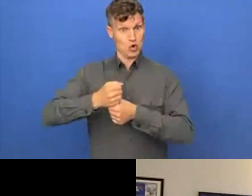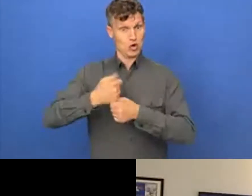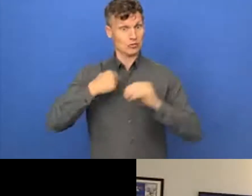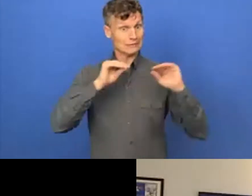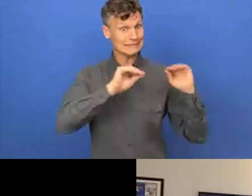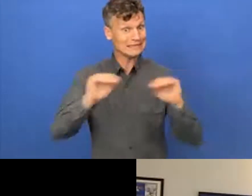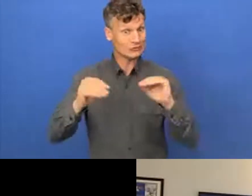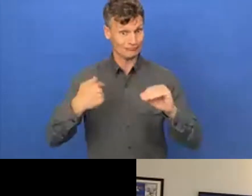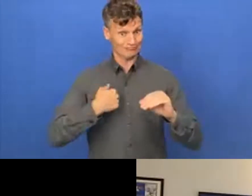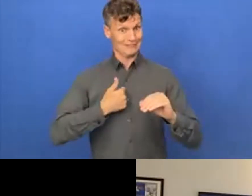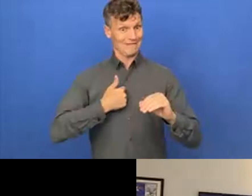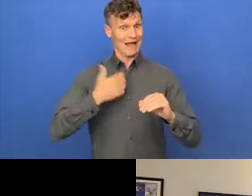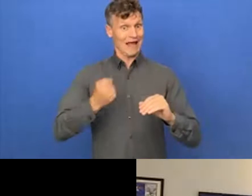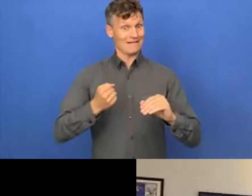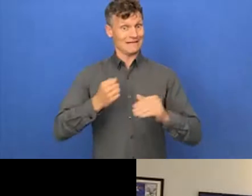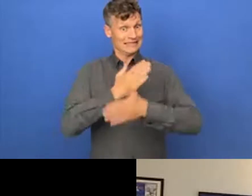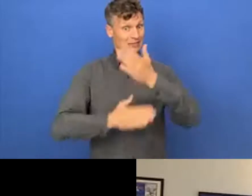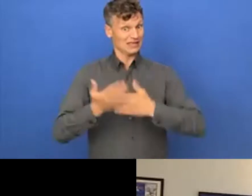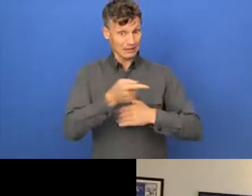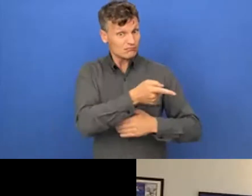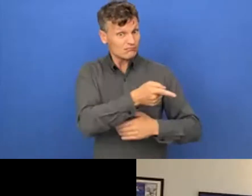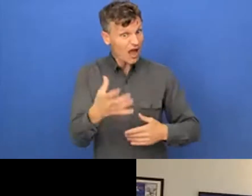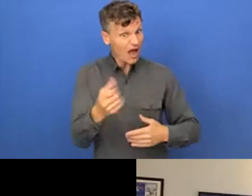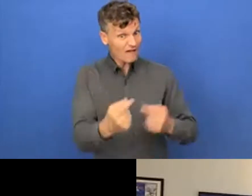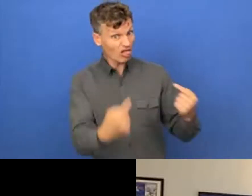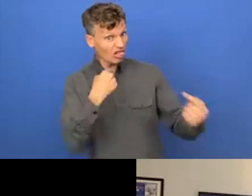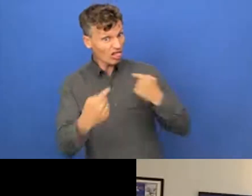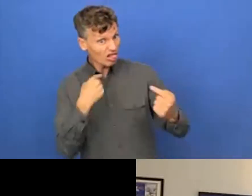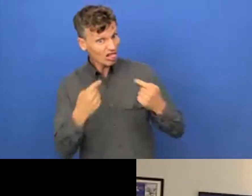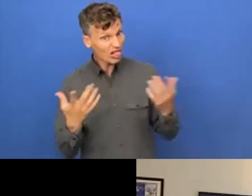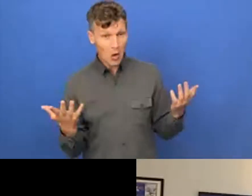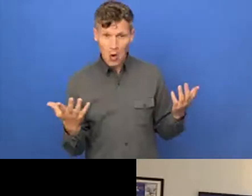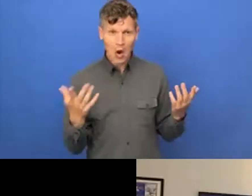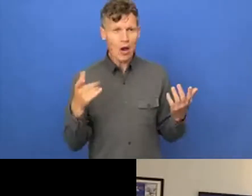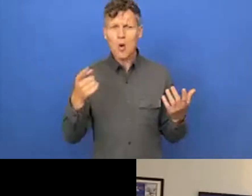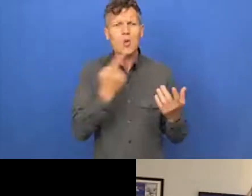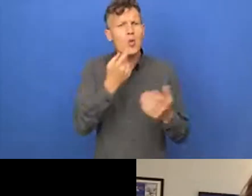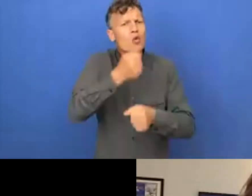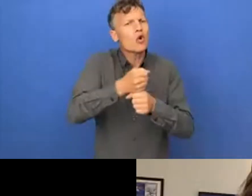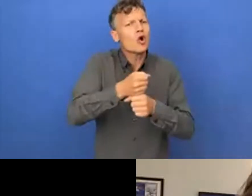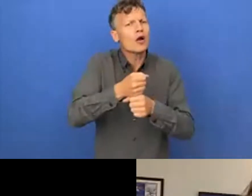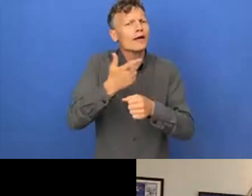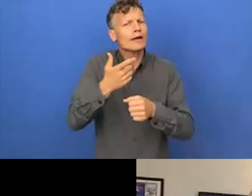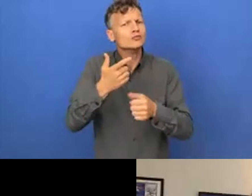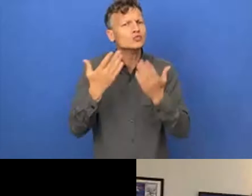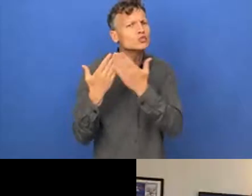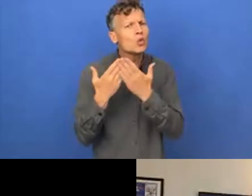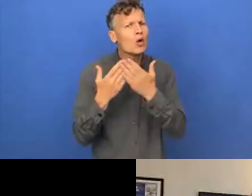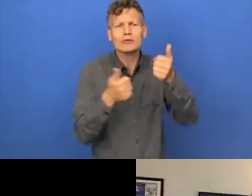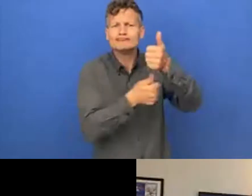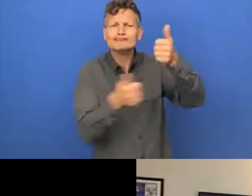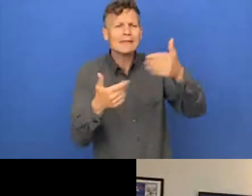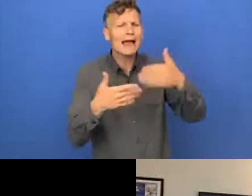school in terms of promoting inclusion or not. So I think that goes right to that issue of